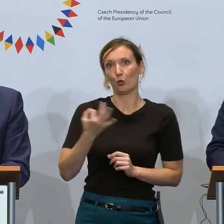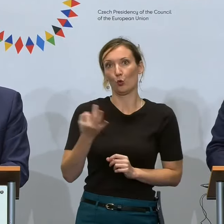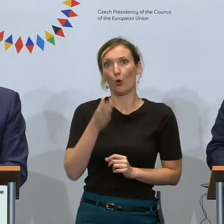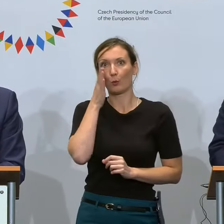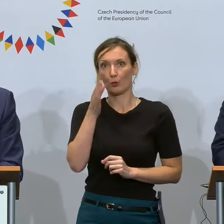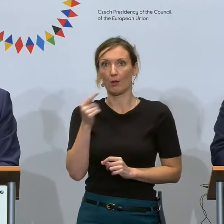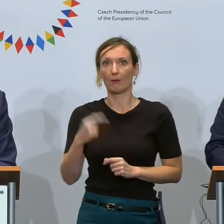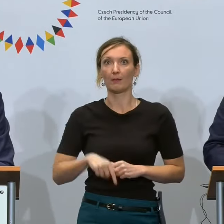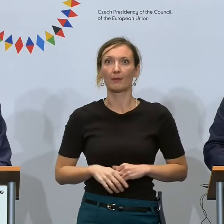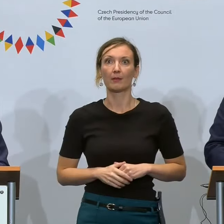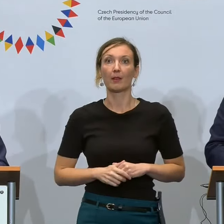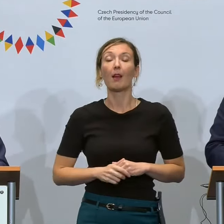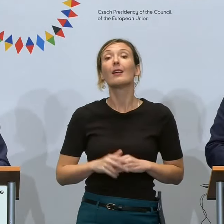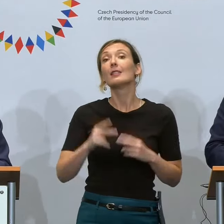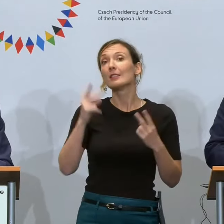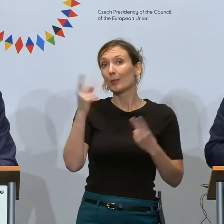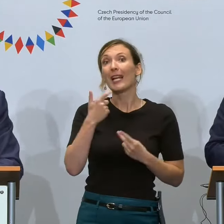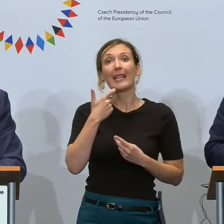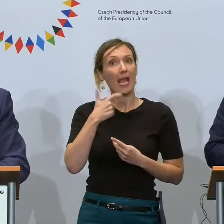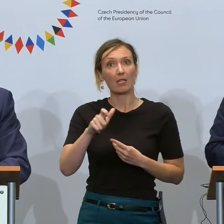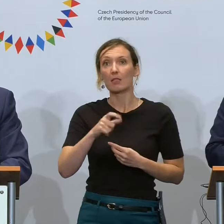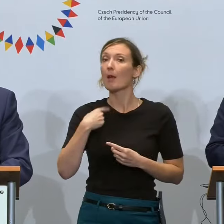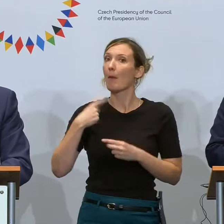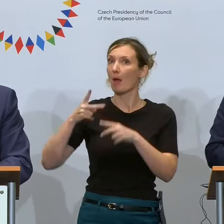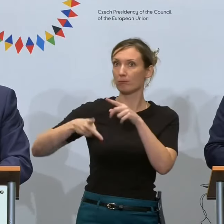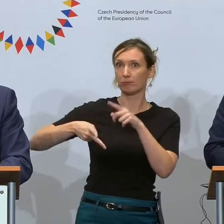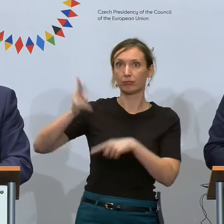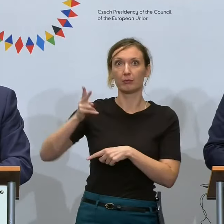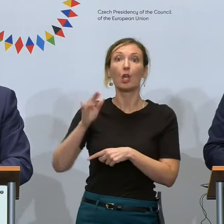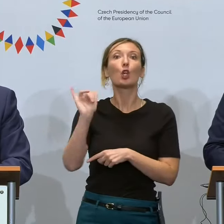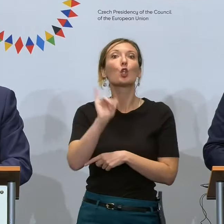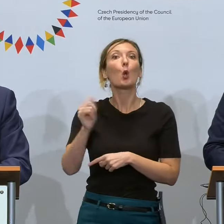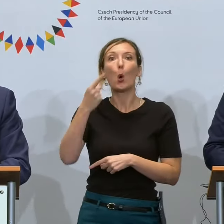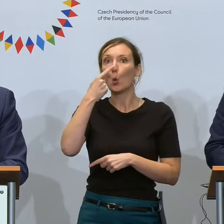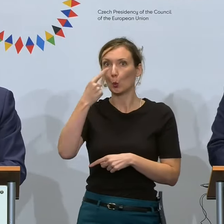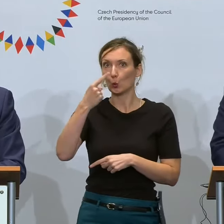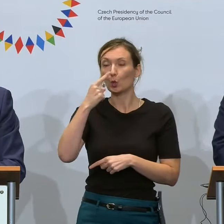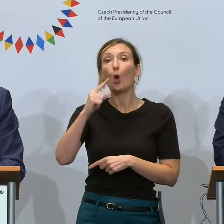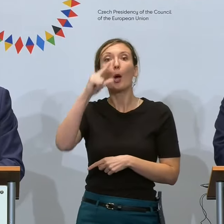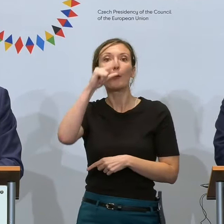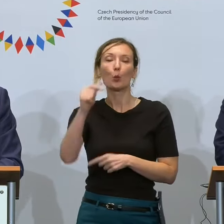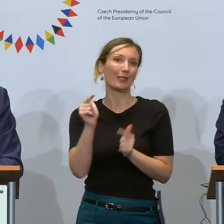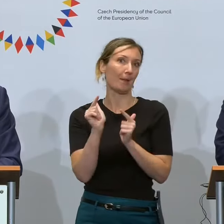We don't want to cut ourselves from those Russians